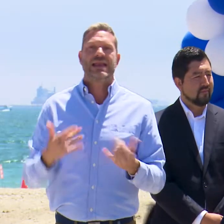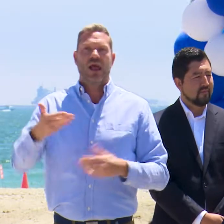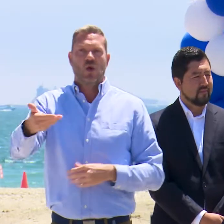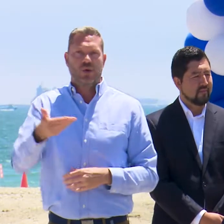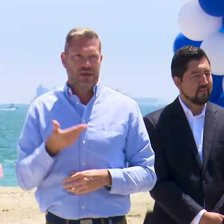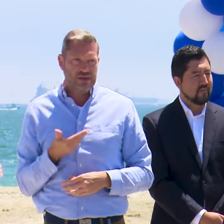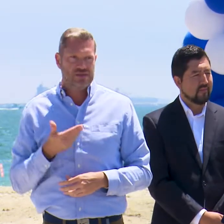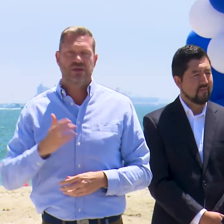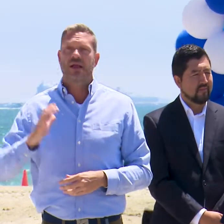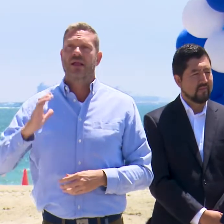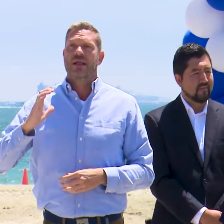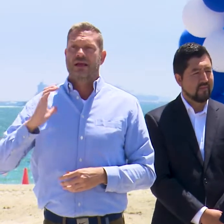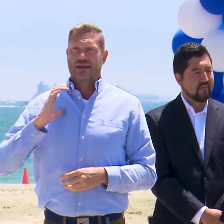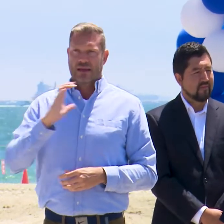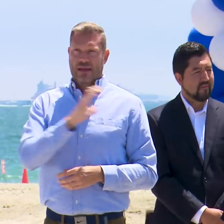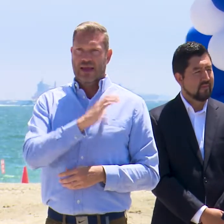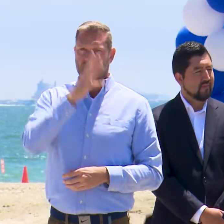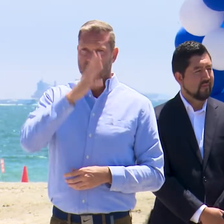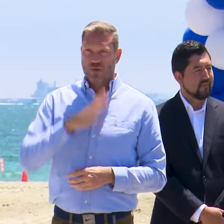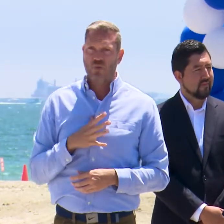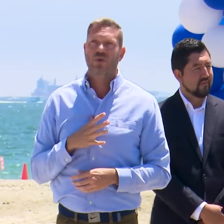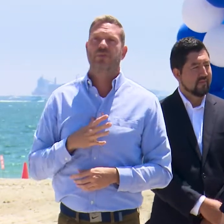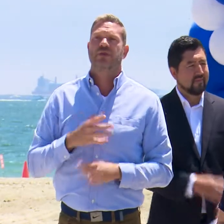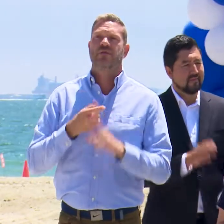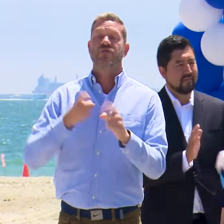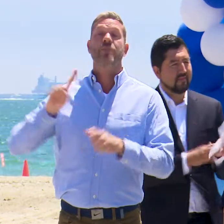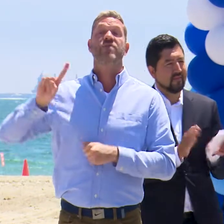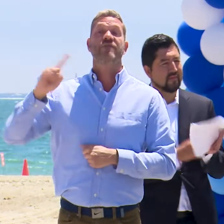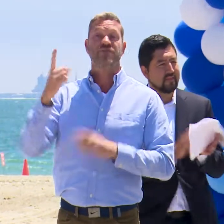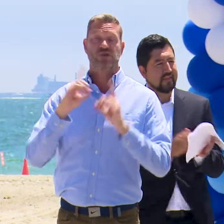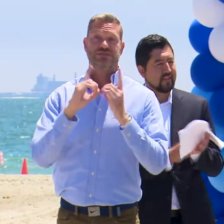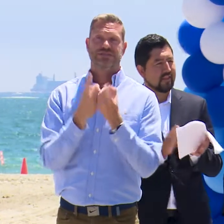amazing councilwoman from the 1st District, Mary Zendejas.